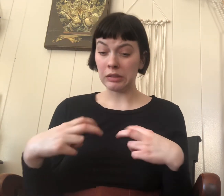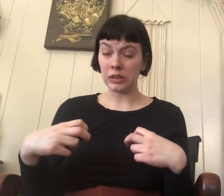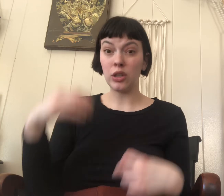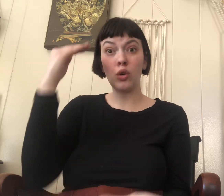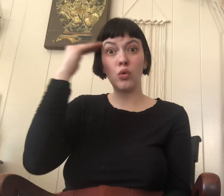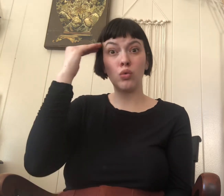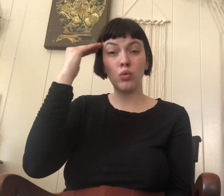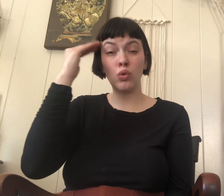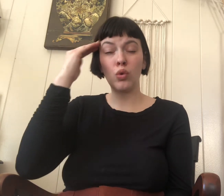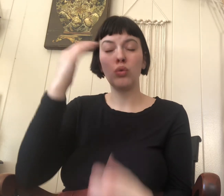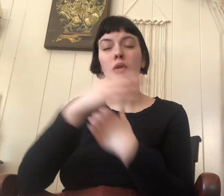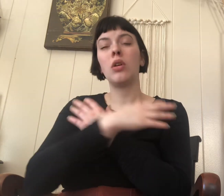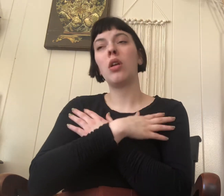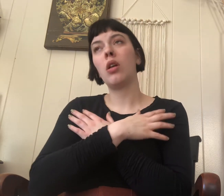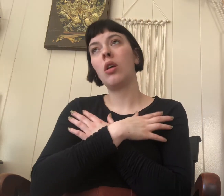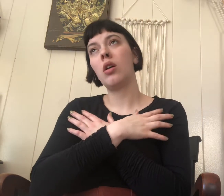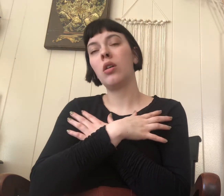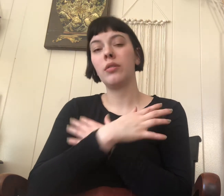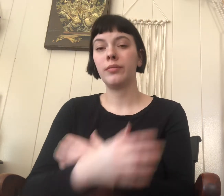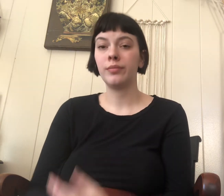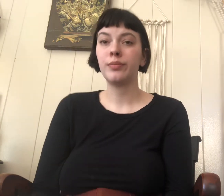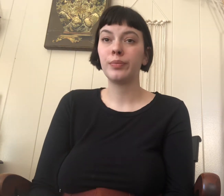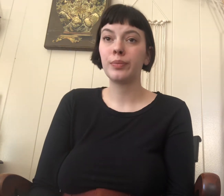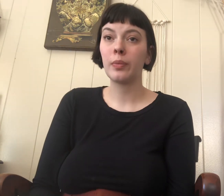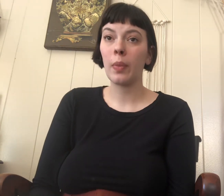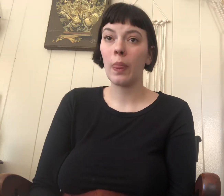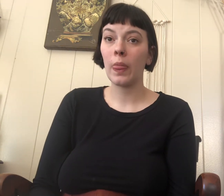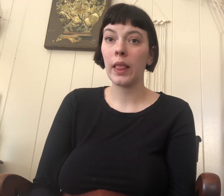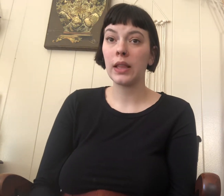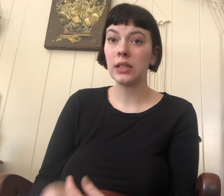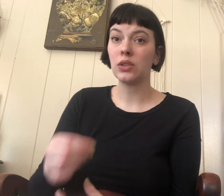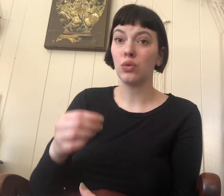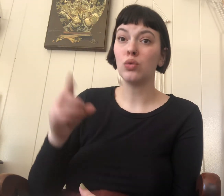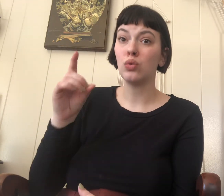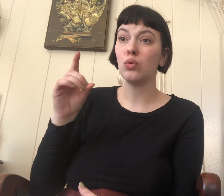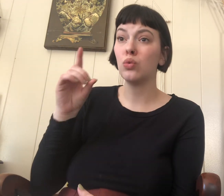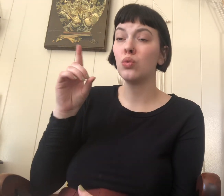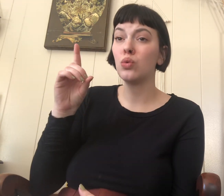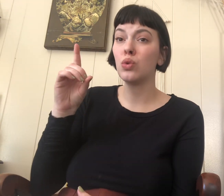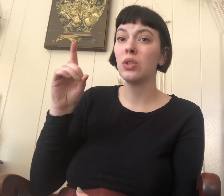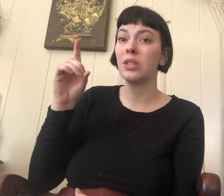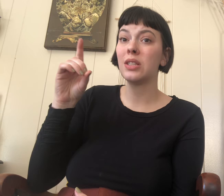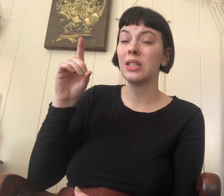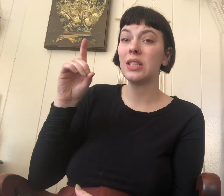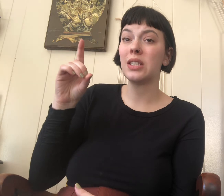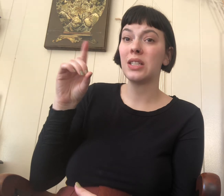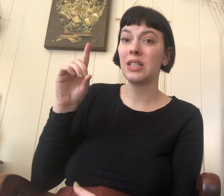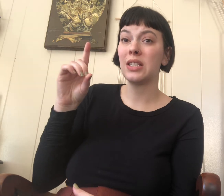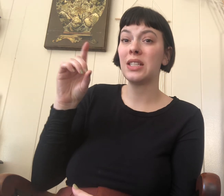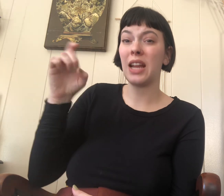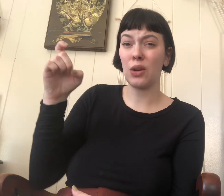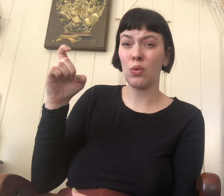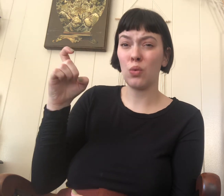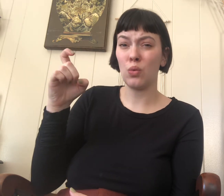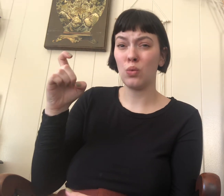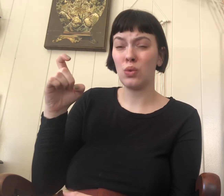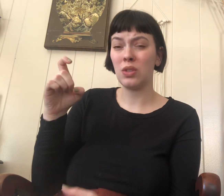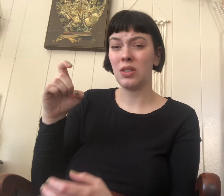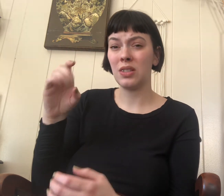Receiving a diagnosis of cancer and going through treatment can be very stressful. I think it helps people if they can stay positive as they go